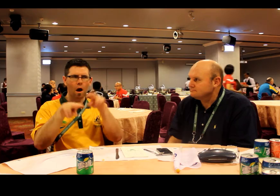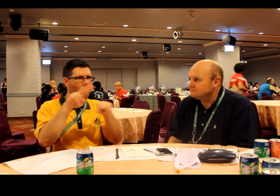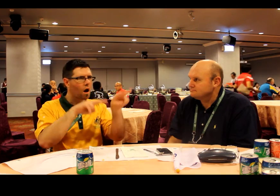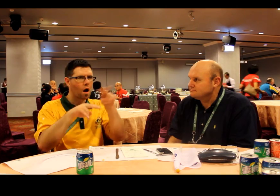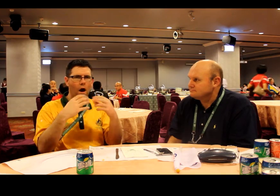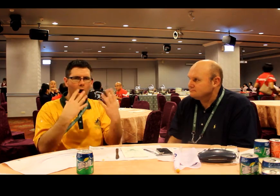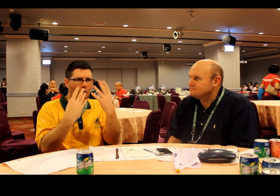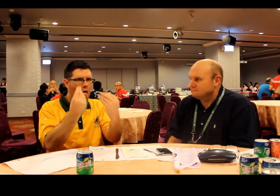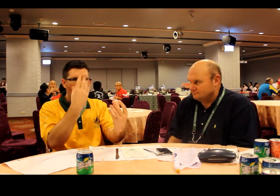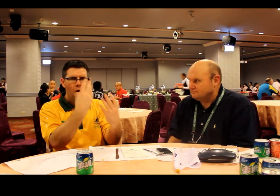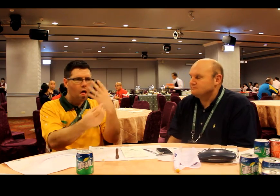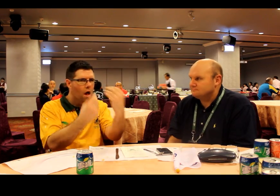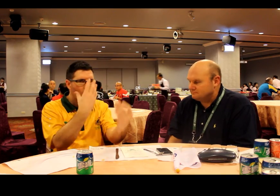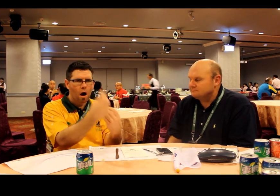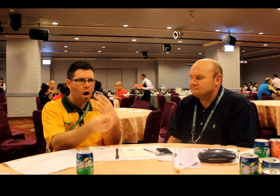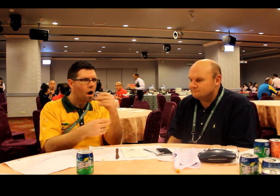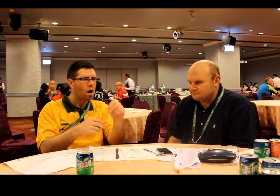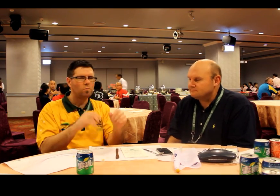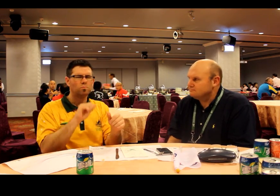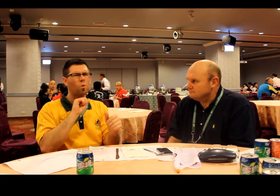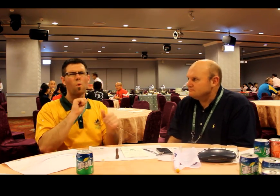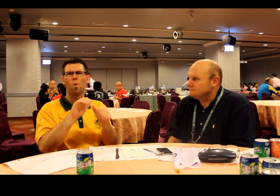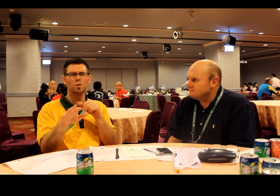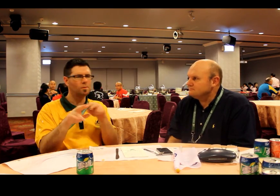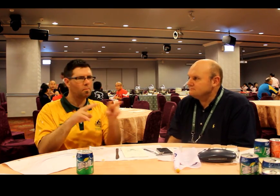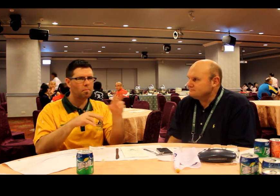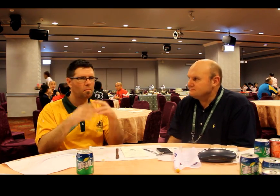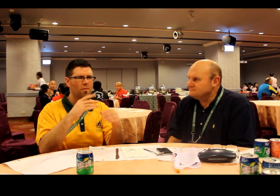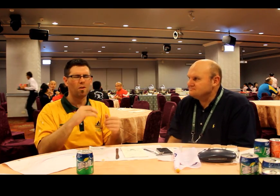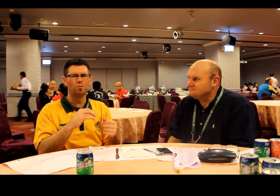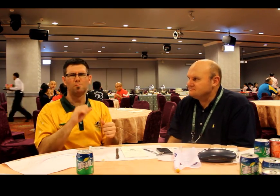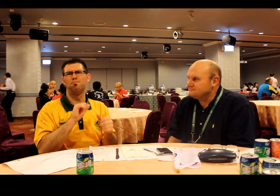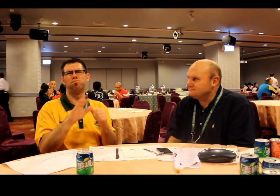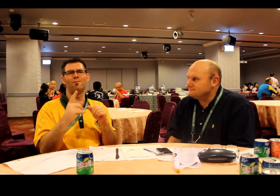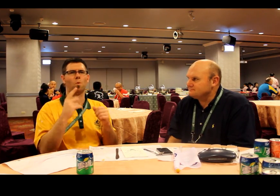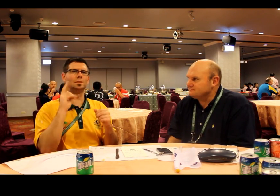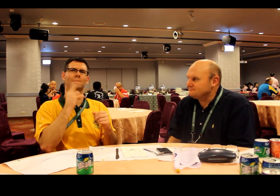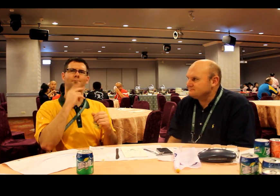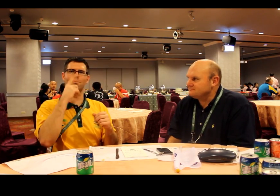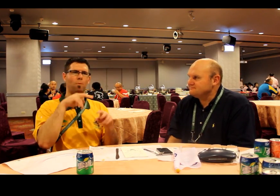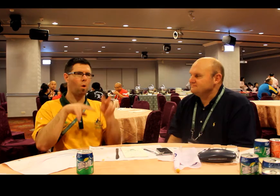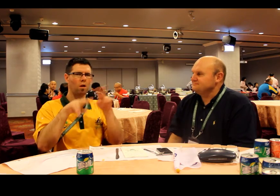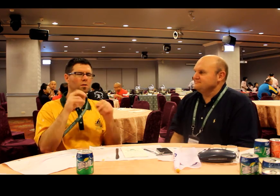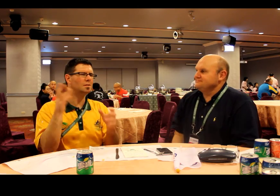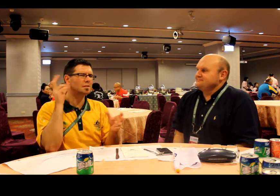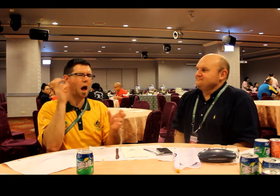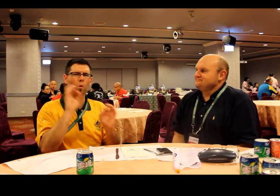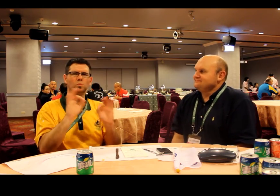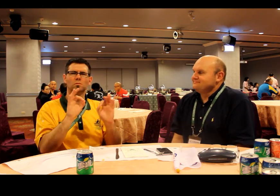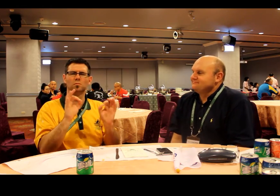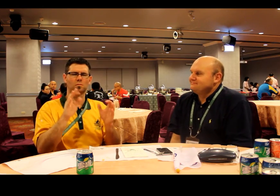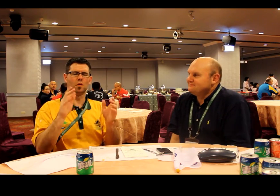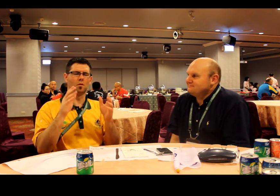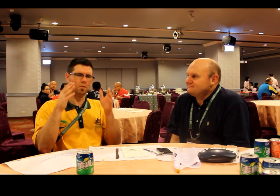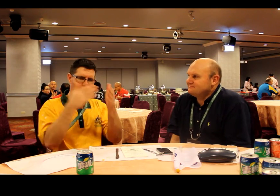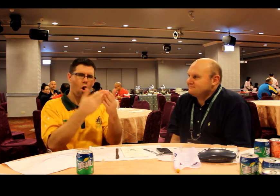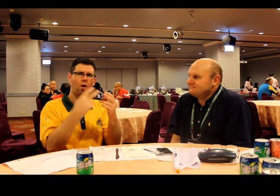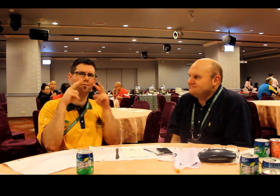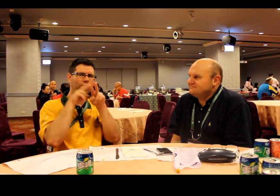senses. A lot of visual stuff happening that was absolutely amazing. It was just gobsmacking. Absolutely brilliant for deaf people to see. Obviously,